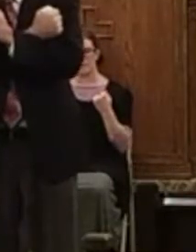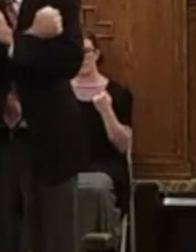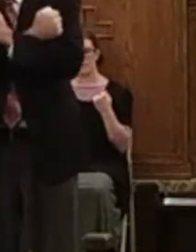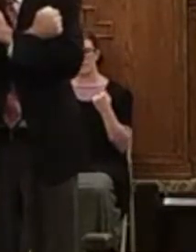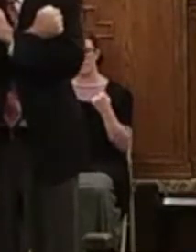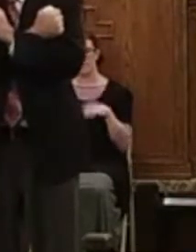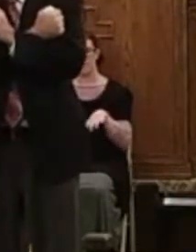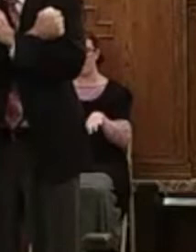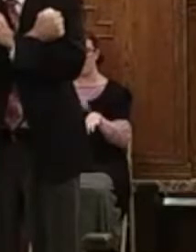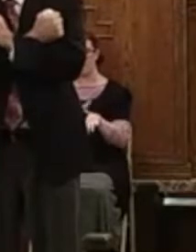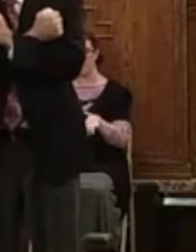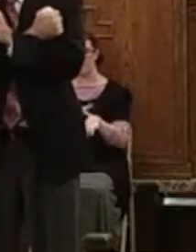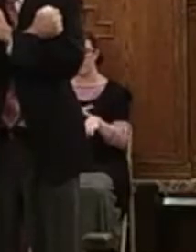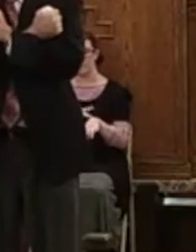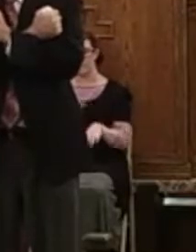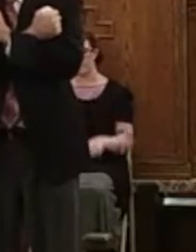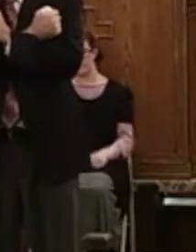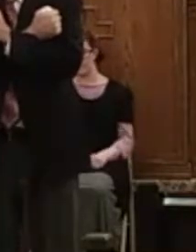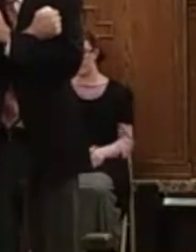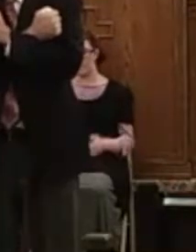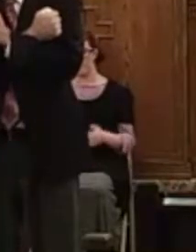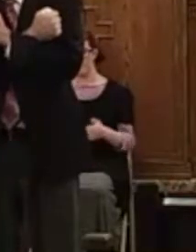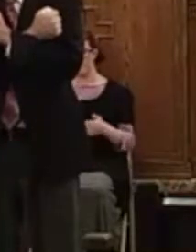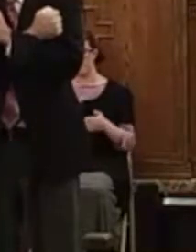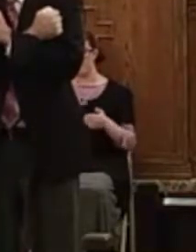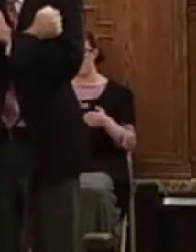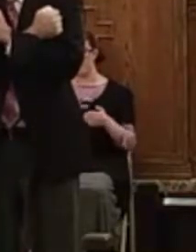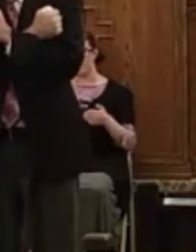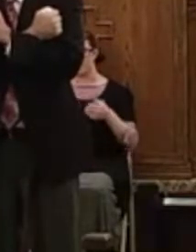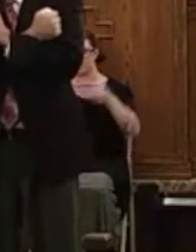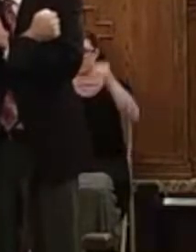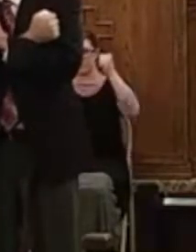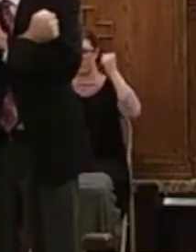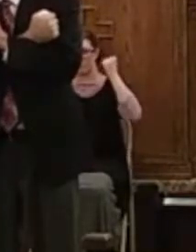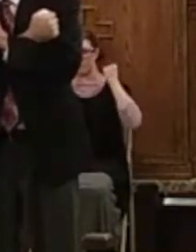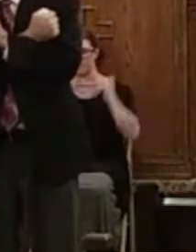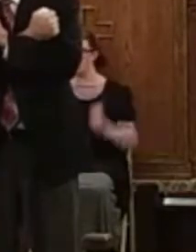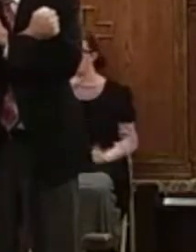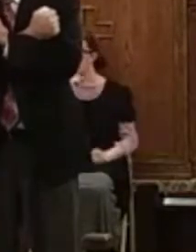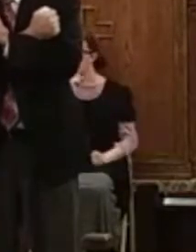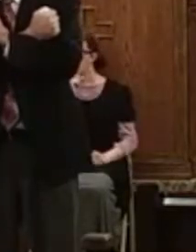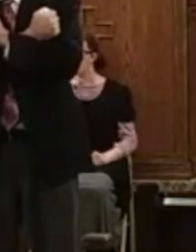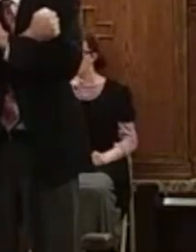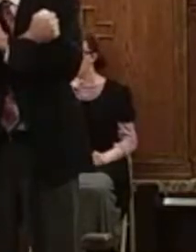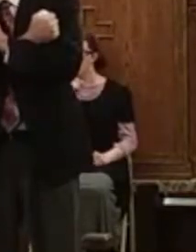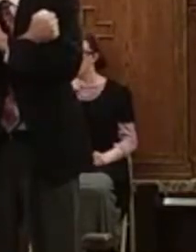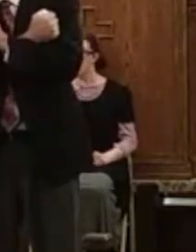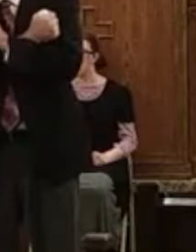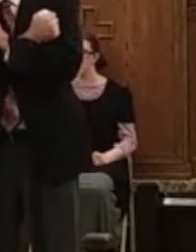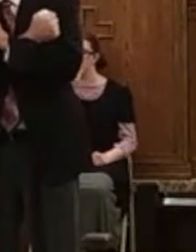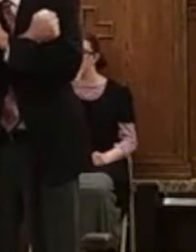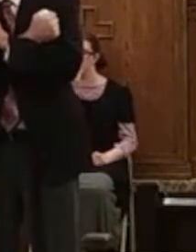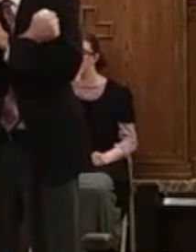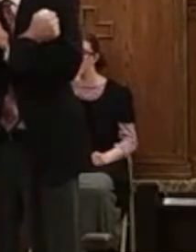Wonderful touch. God, so strong, so real, so